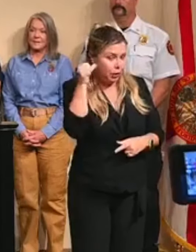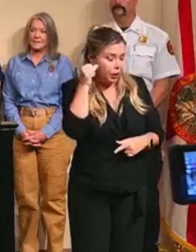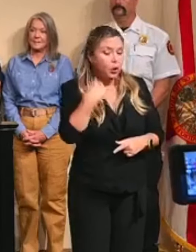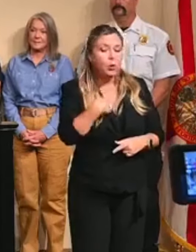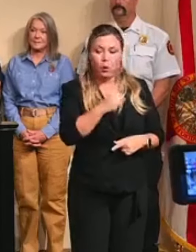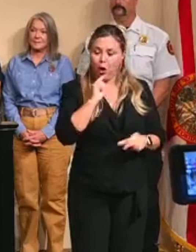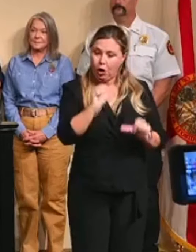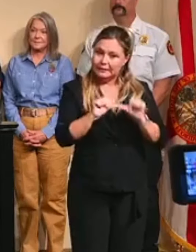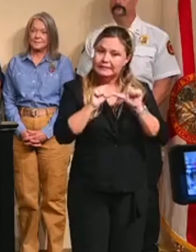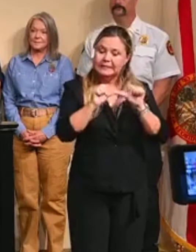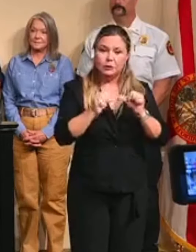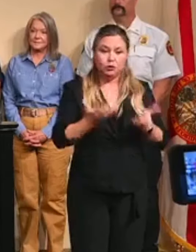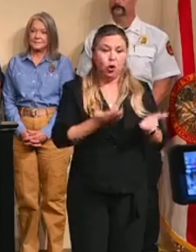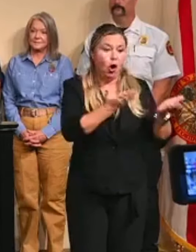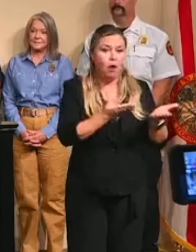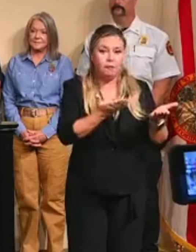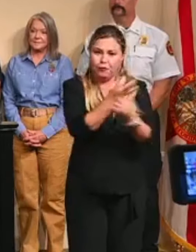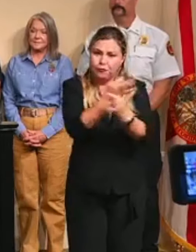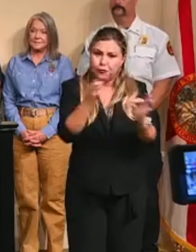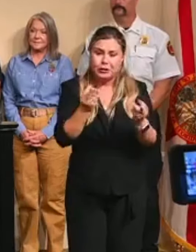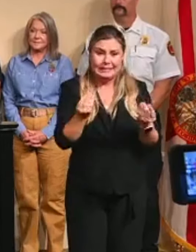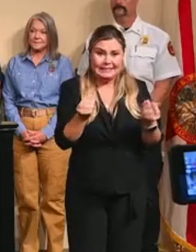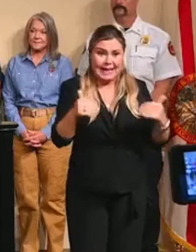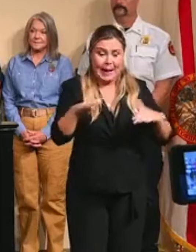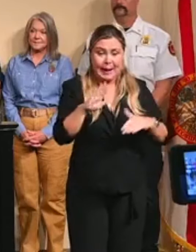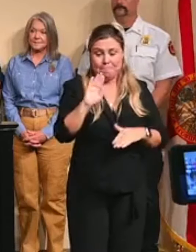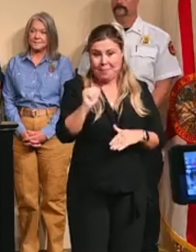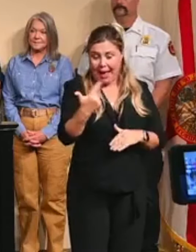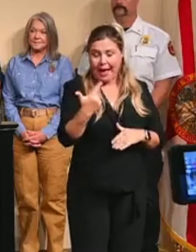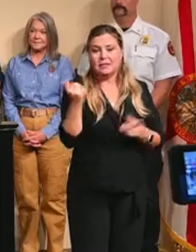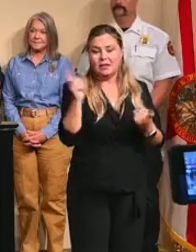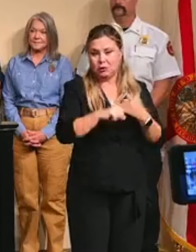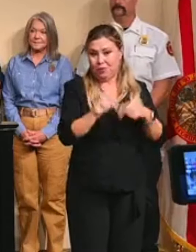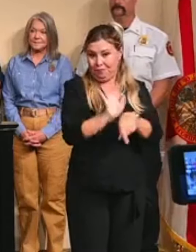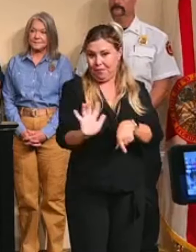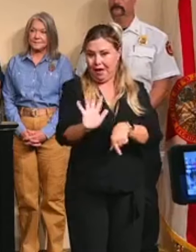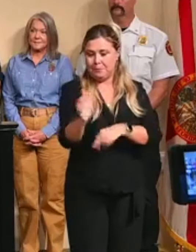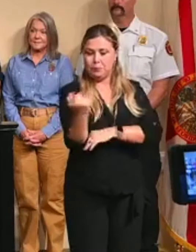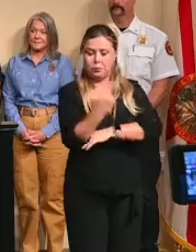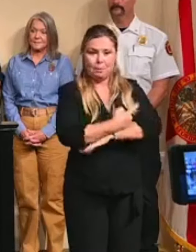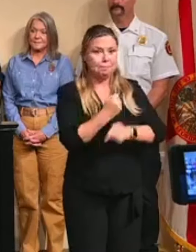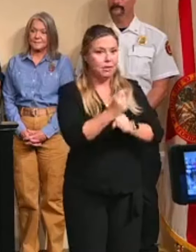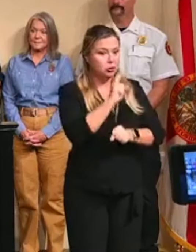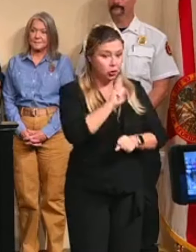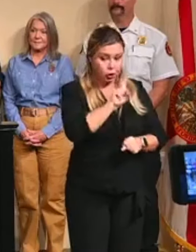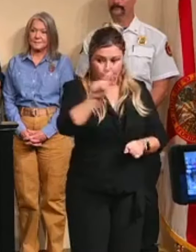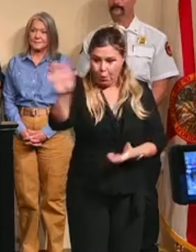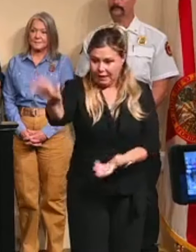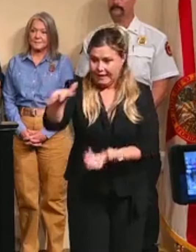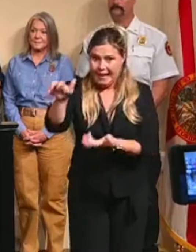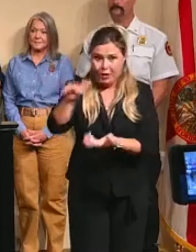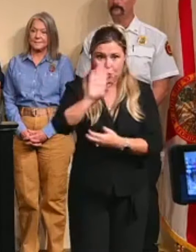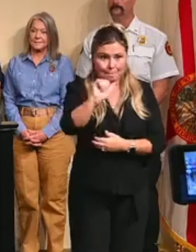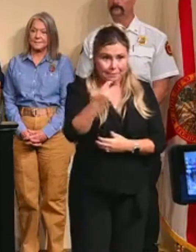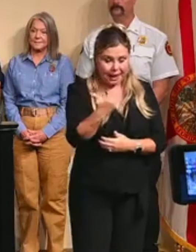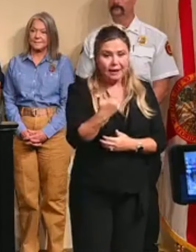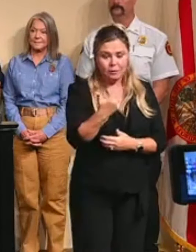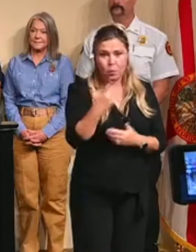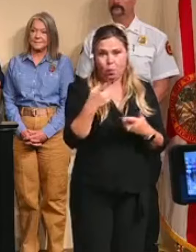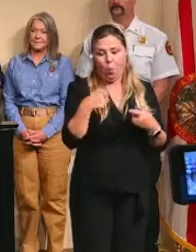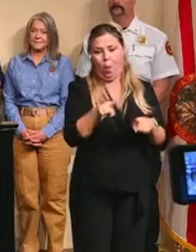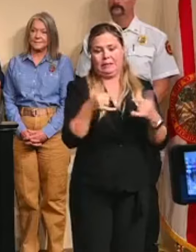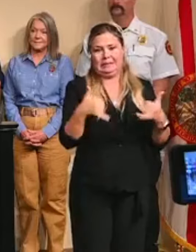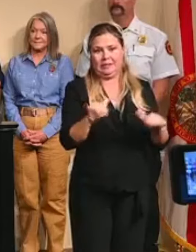are continuing offering free sandbags until 5 p.m. today. So make sure that you get your sandbag when still there is